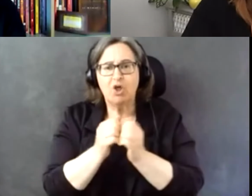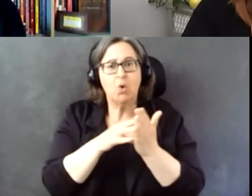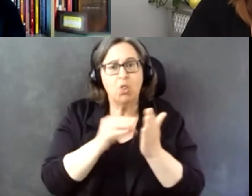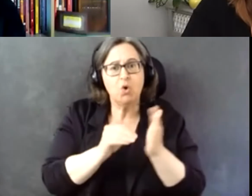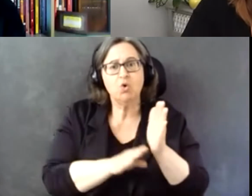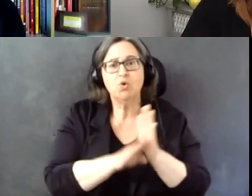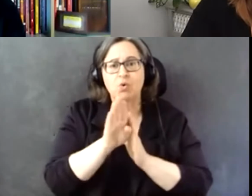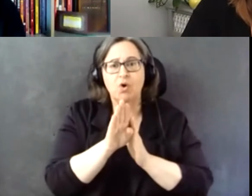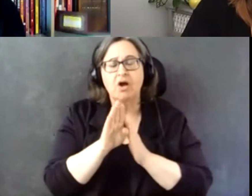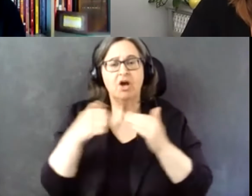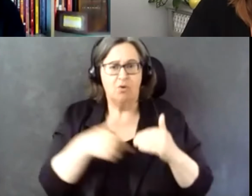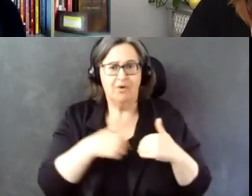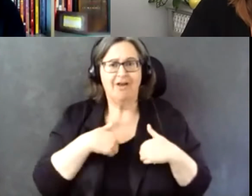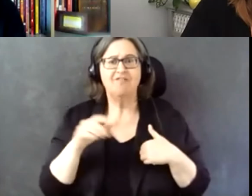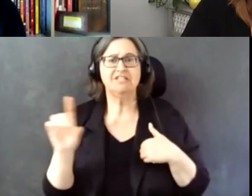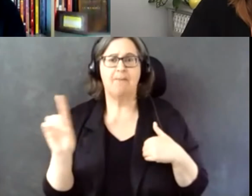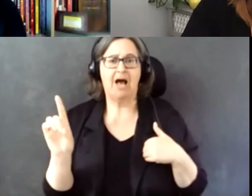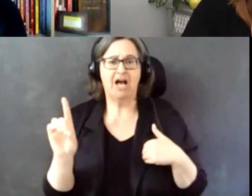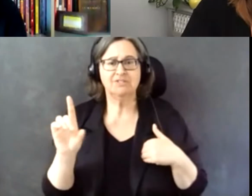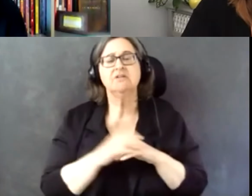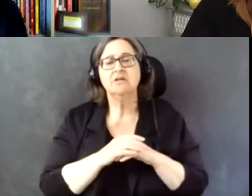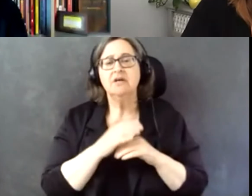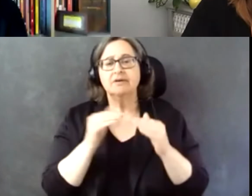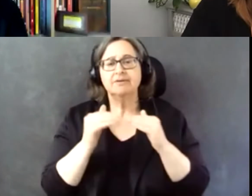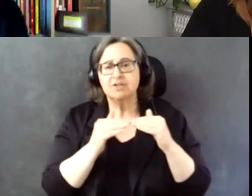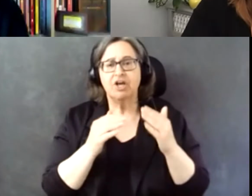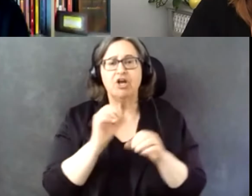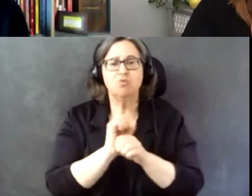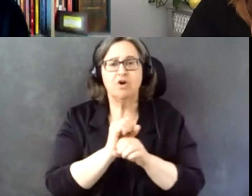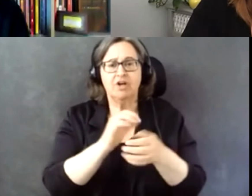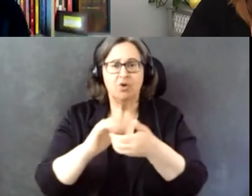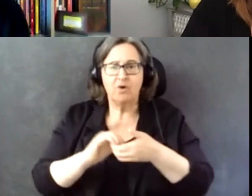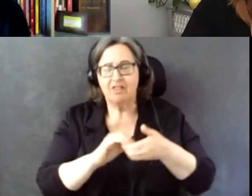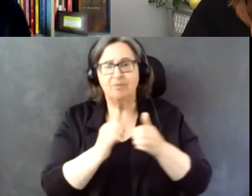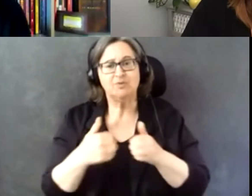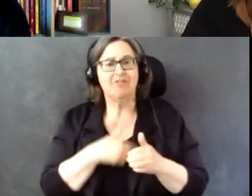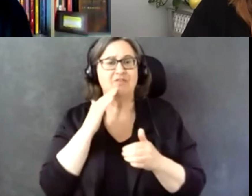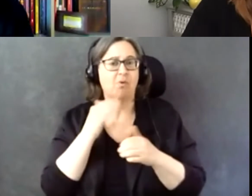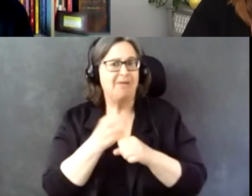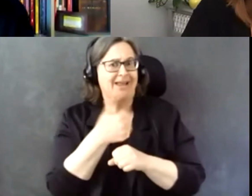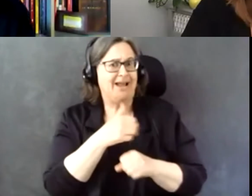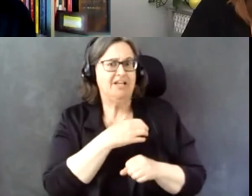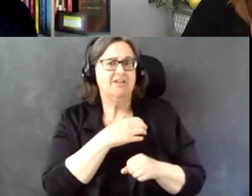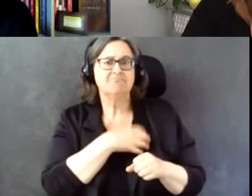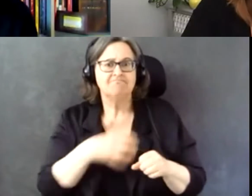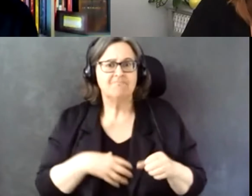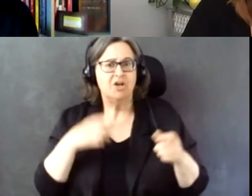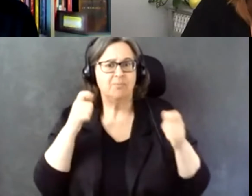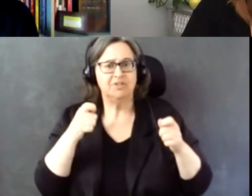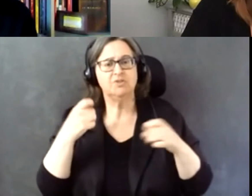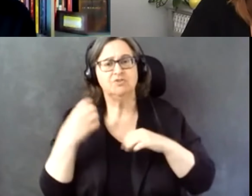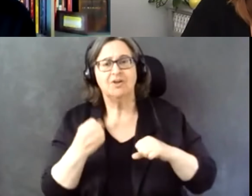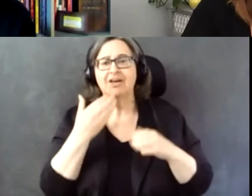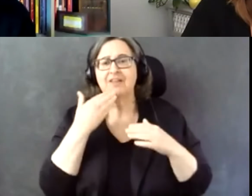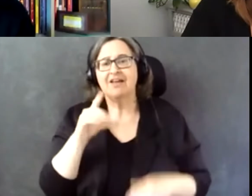and how we create meaningful change so working in collaboration with us would strengthen any administration and i do want to thank diane